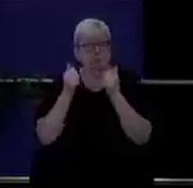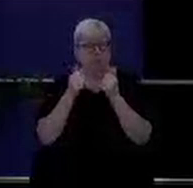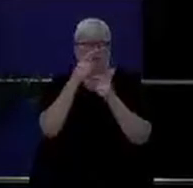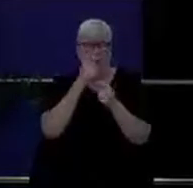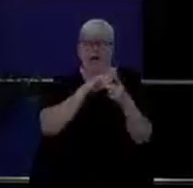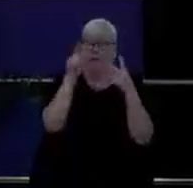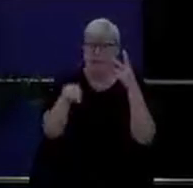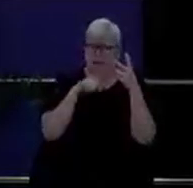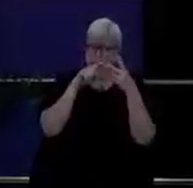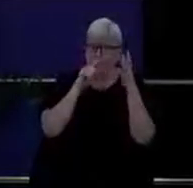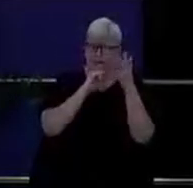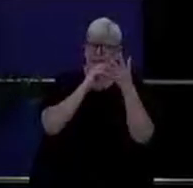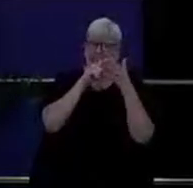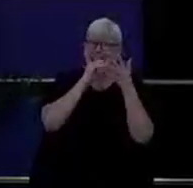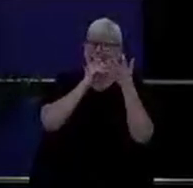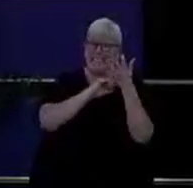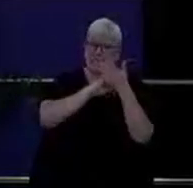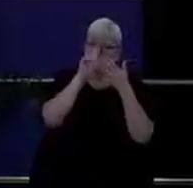we'll be hearing from Esther Woolfson,